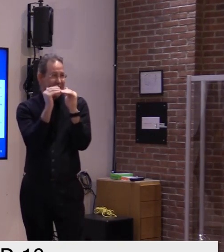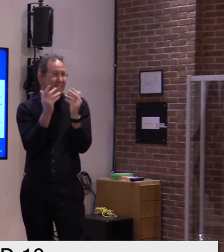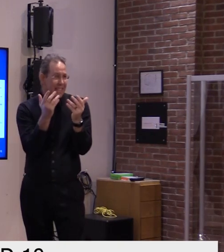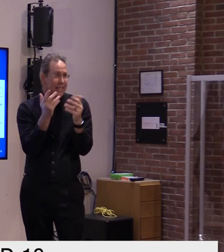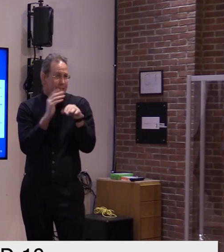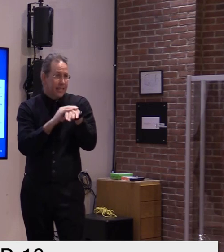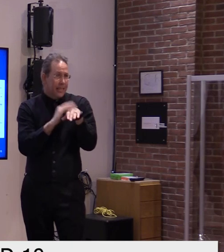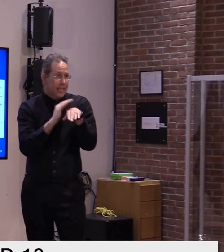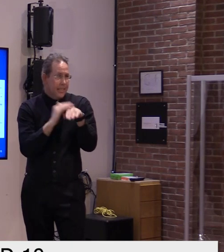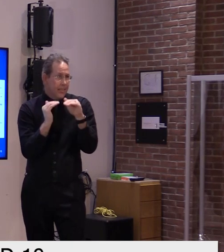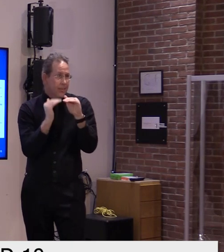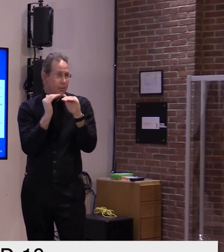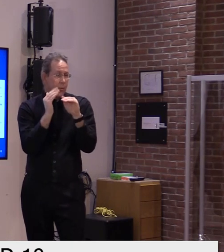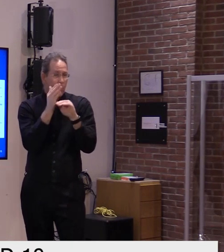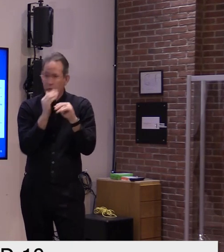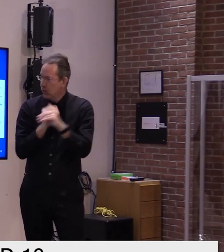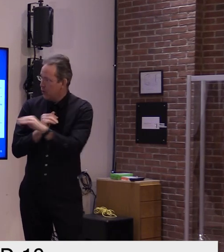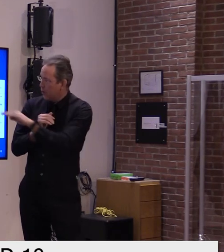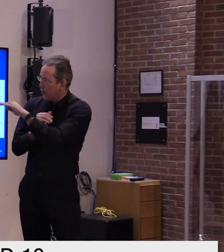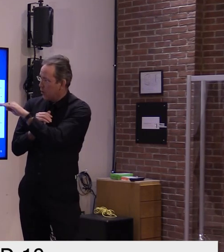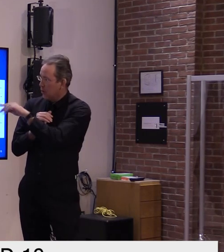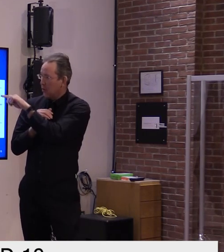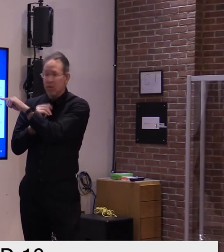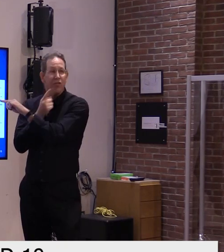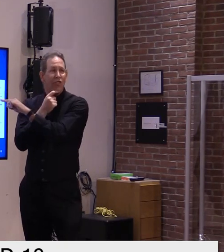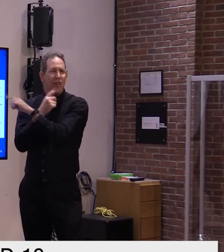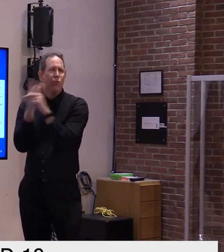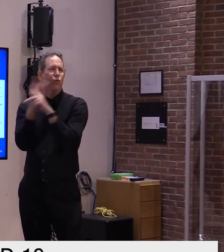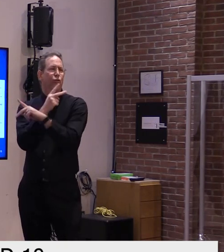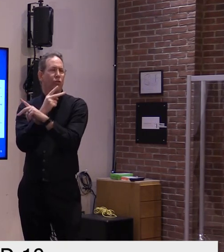remain within our current hospital capacity.